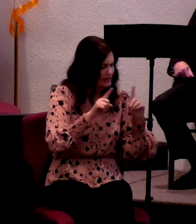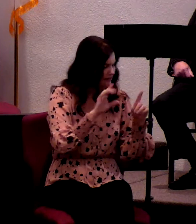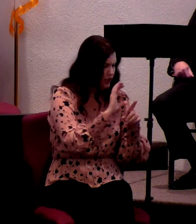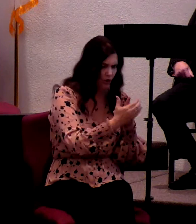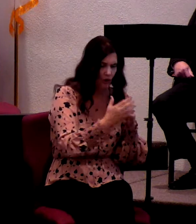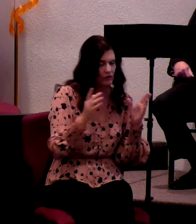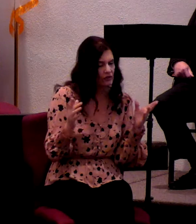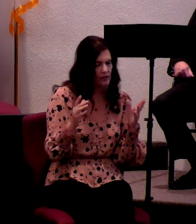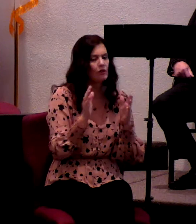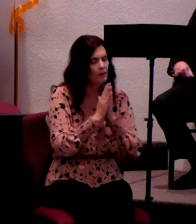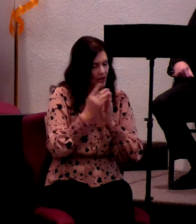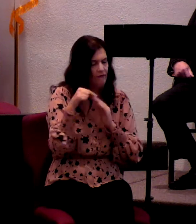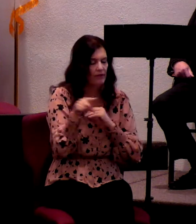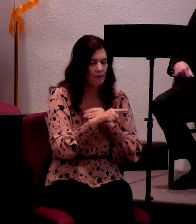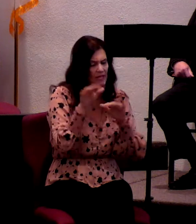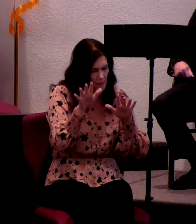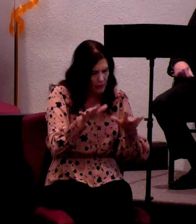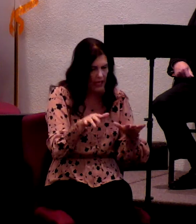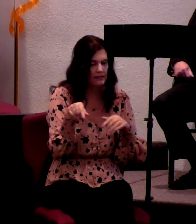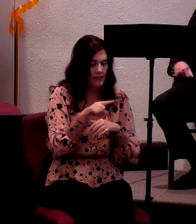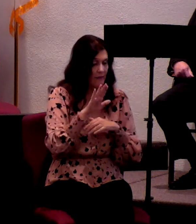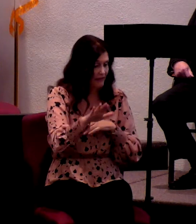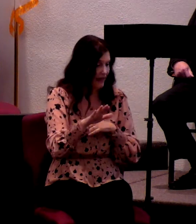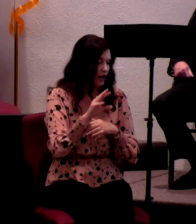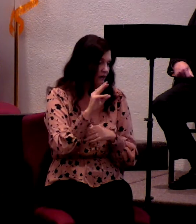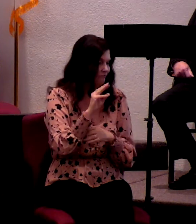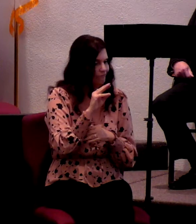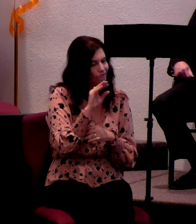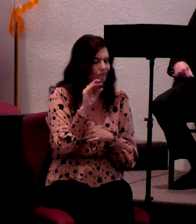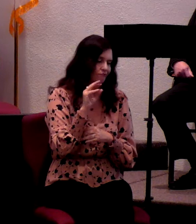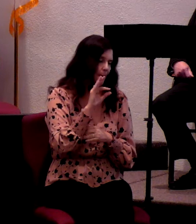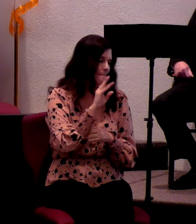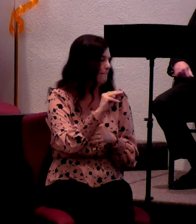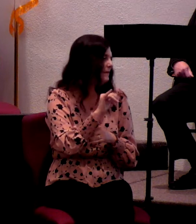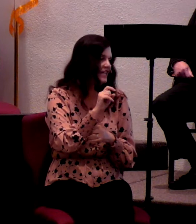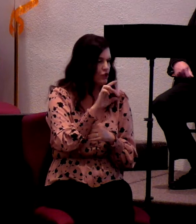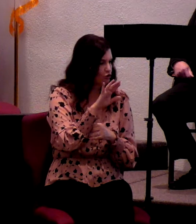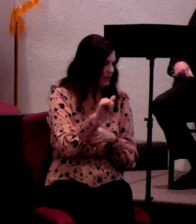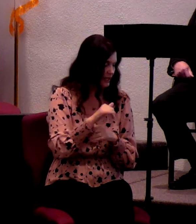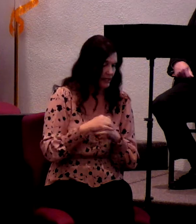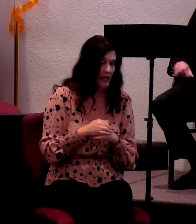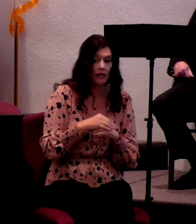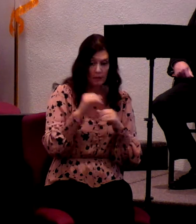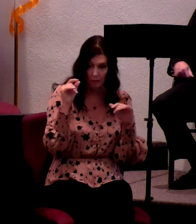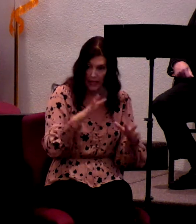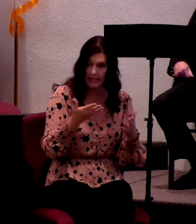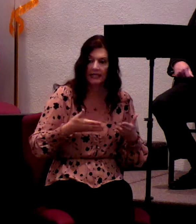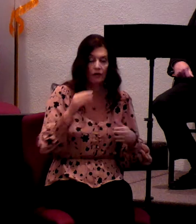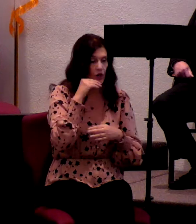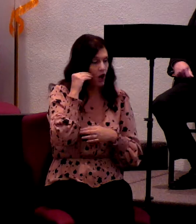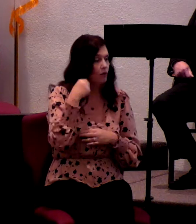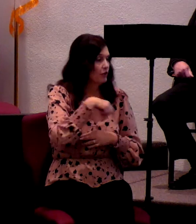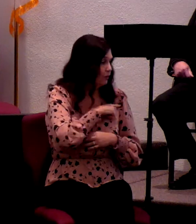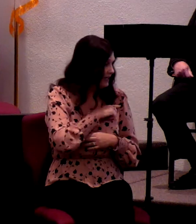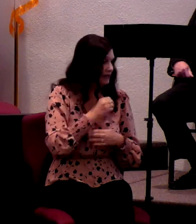language. Bless them, we pray, in their ministry. Father, bless us here at home that we minister to our neighborhood. We thank